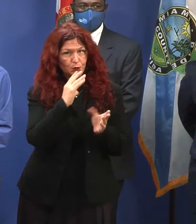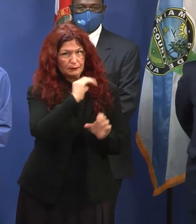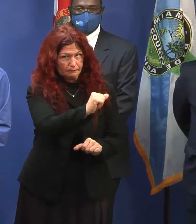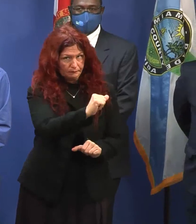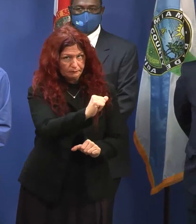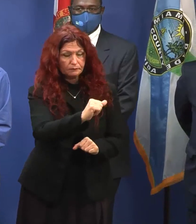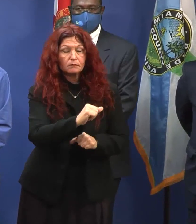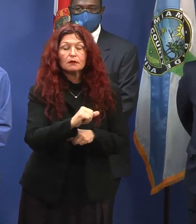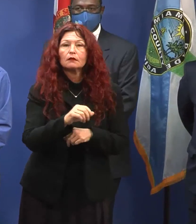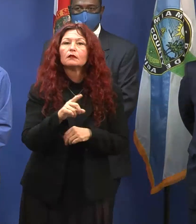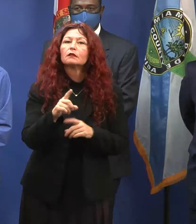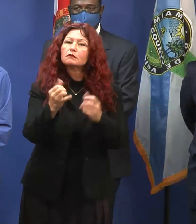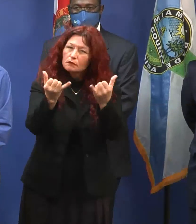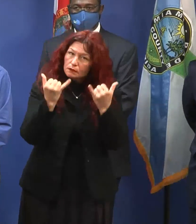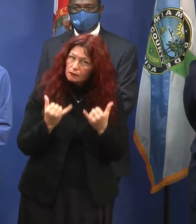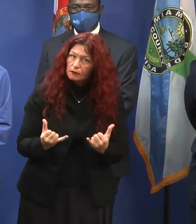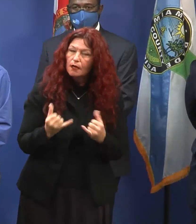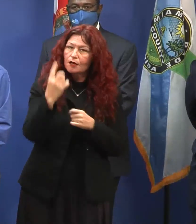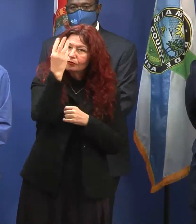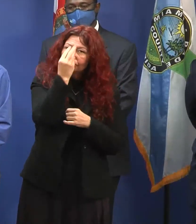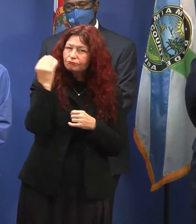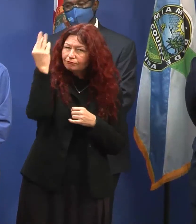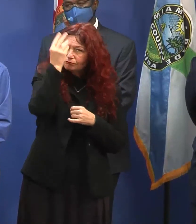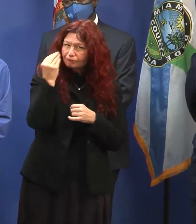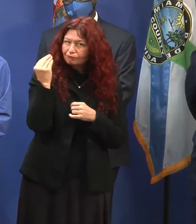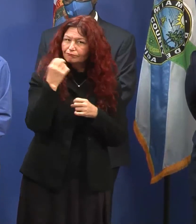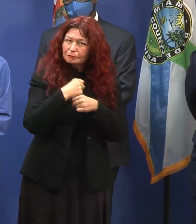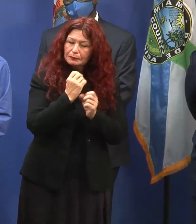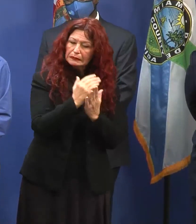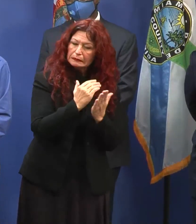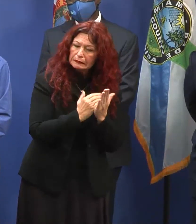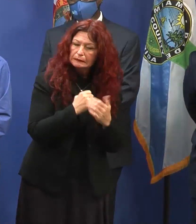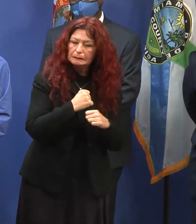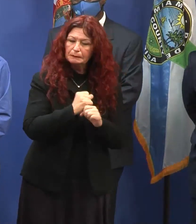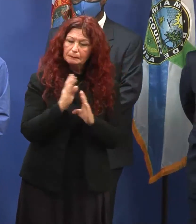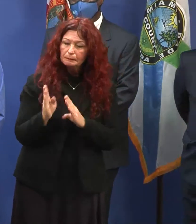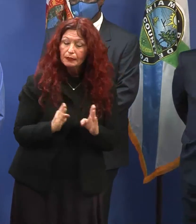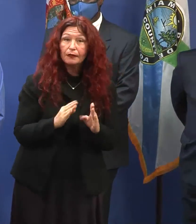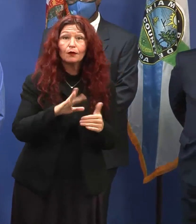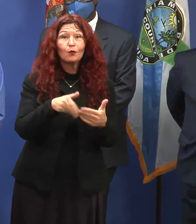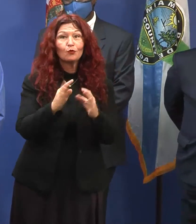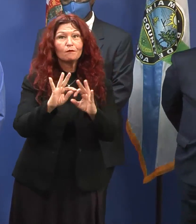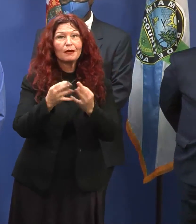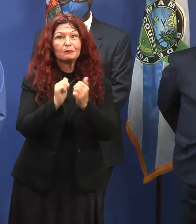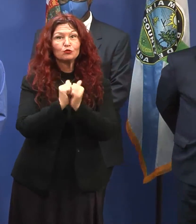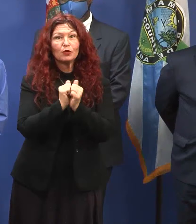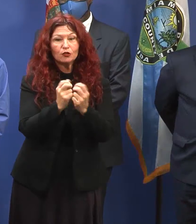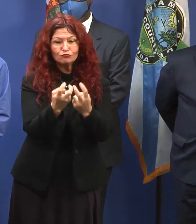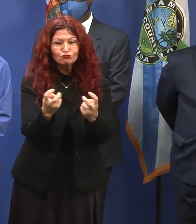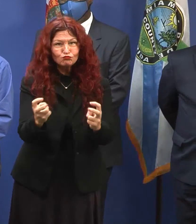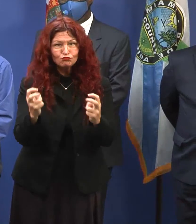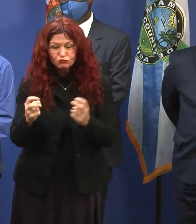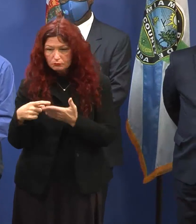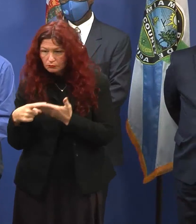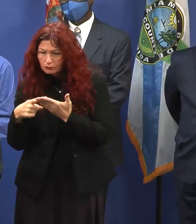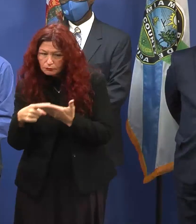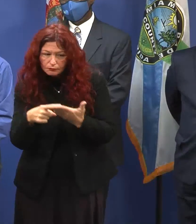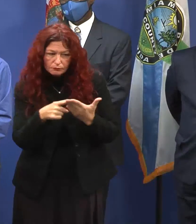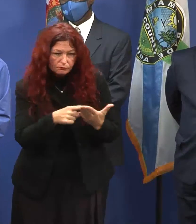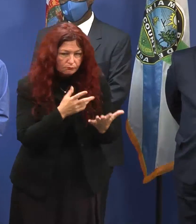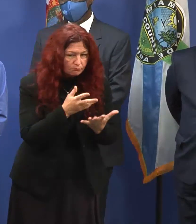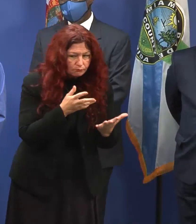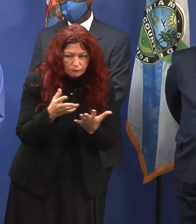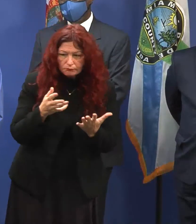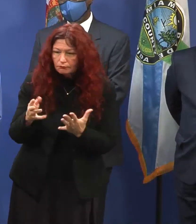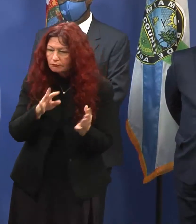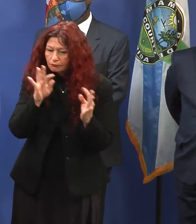put together, and you need to do it as a family and work together to make sure that you're safe. And hopefully,